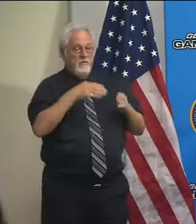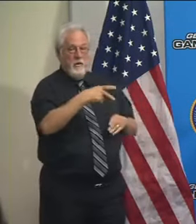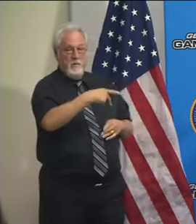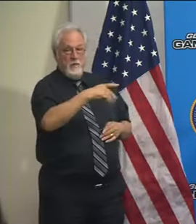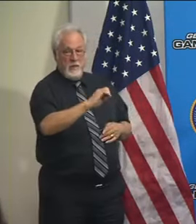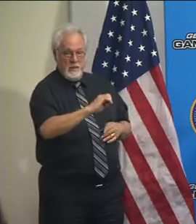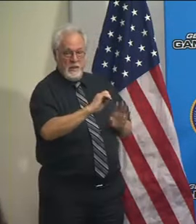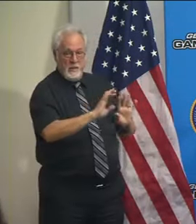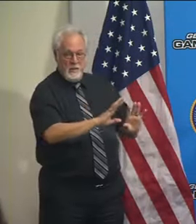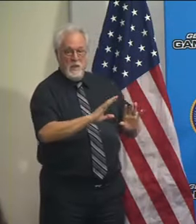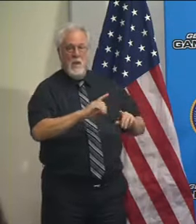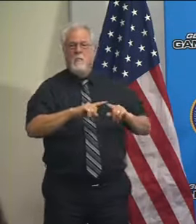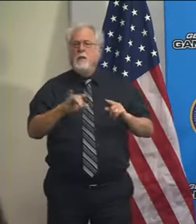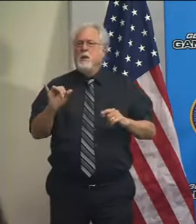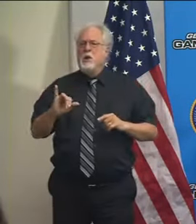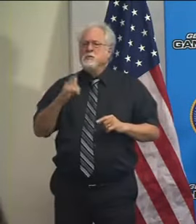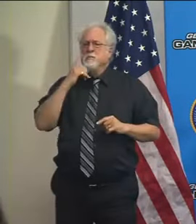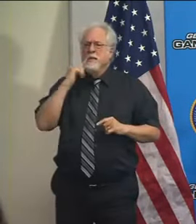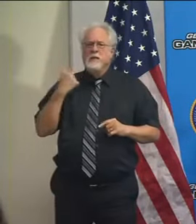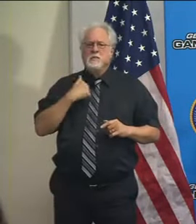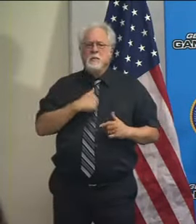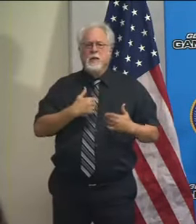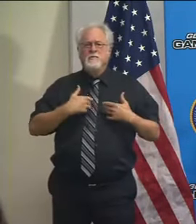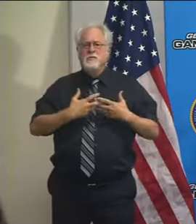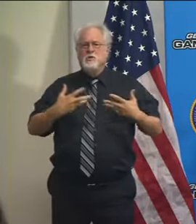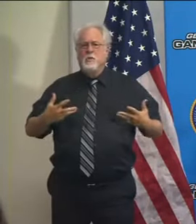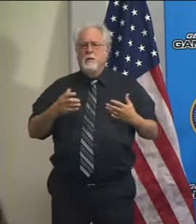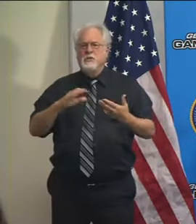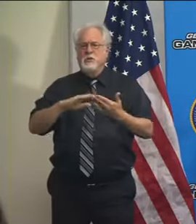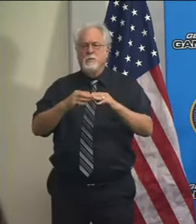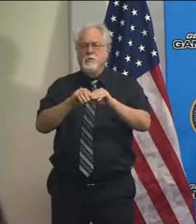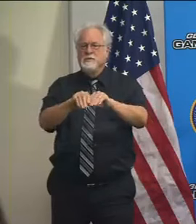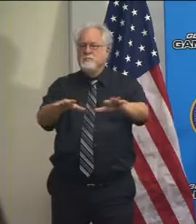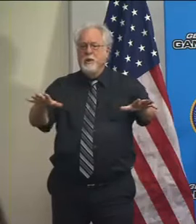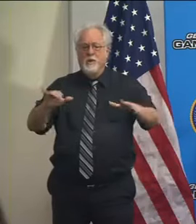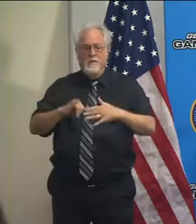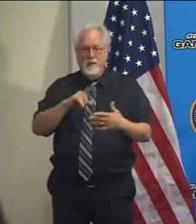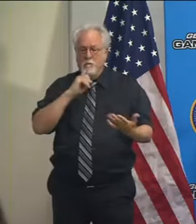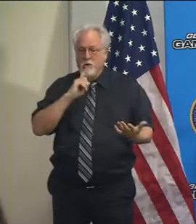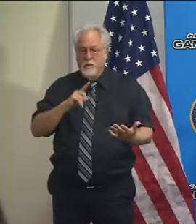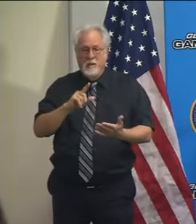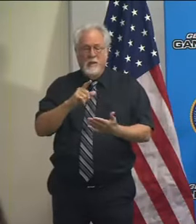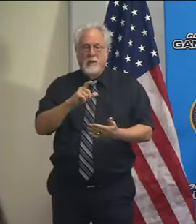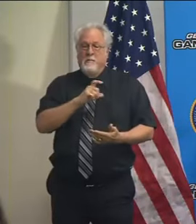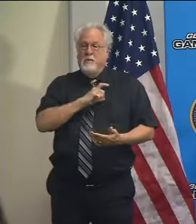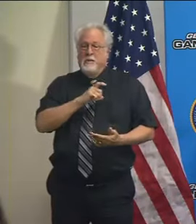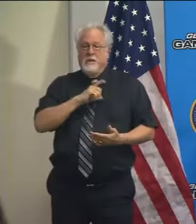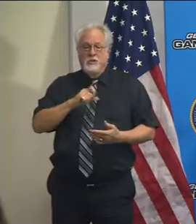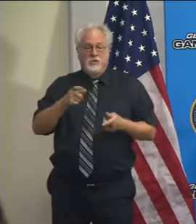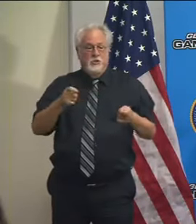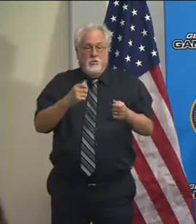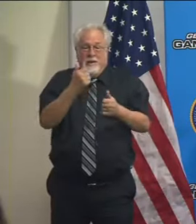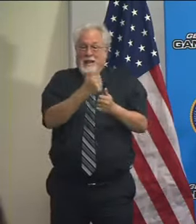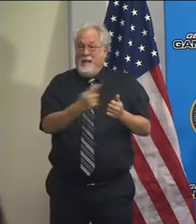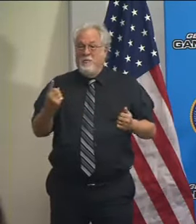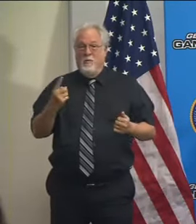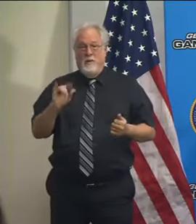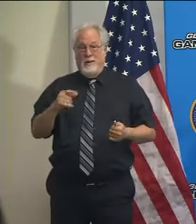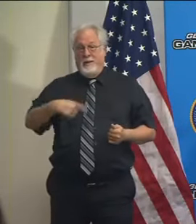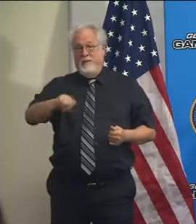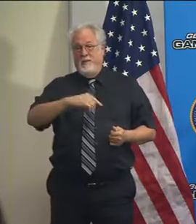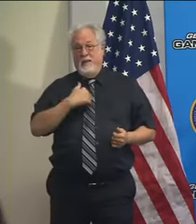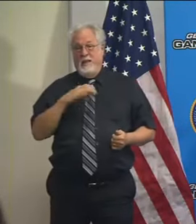issue, but also because we have so much community spread that really law enforcement should be treating everyone as if they